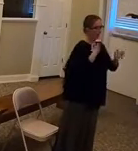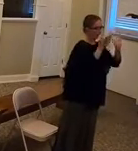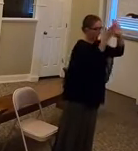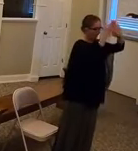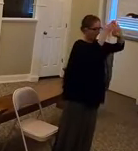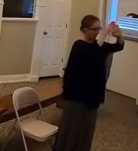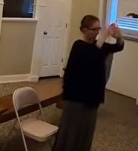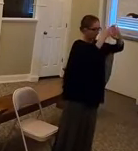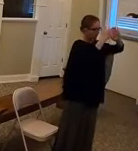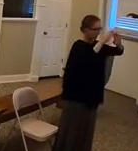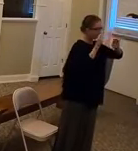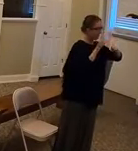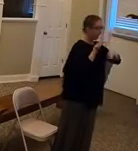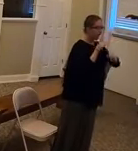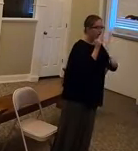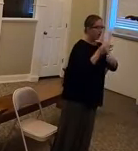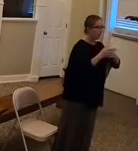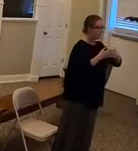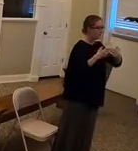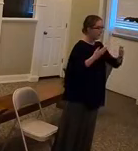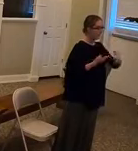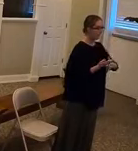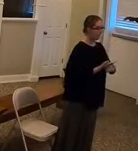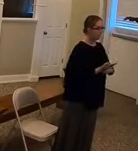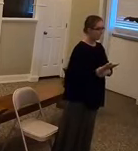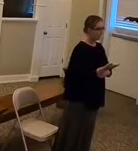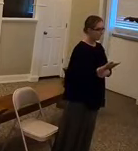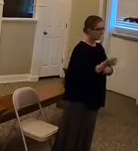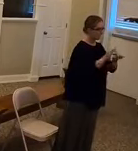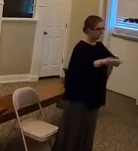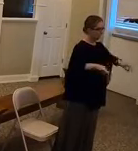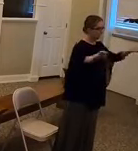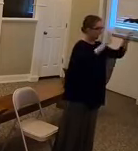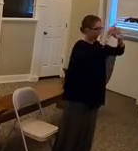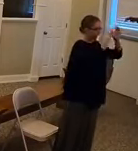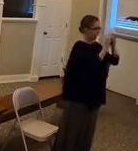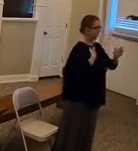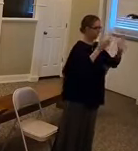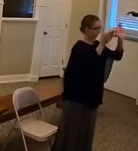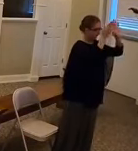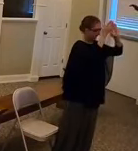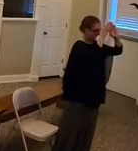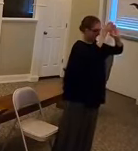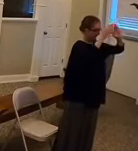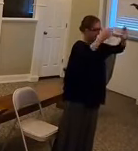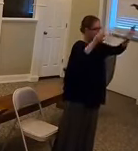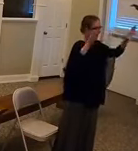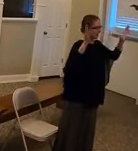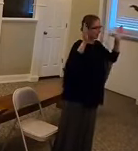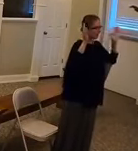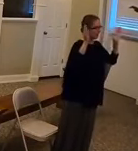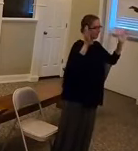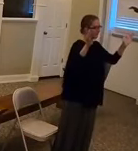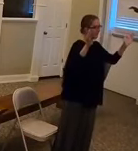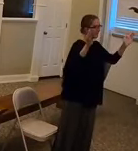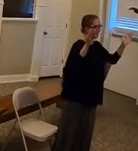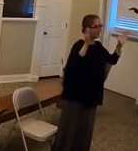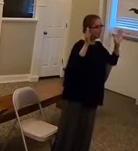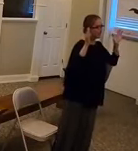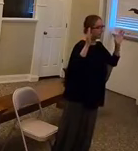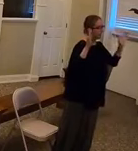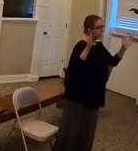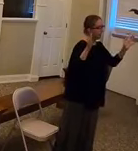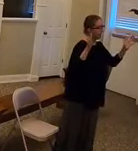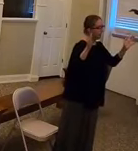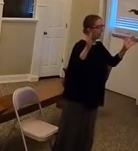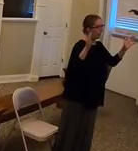praise. Doesn't matter what I'm going through, He's worthy of all my praise. Hallelujah, Jesus. Hallelujah,